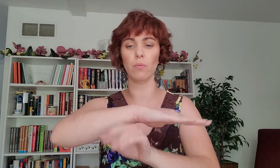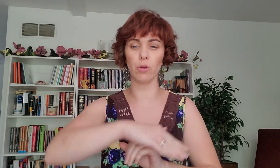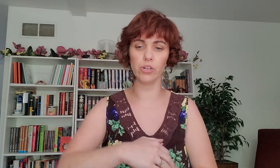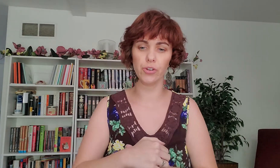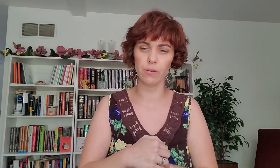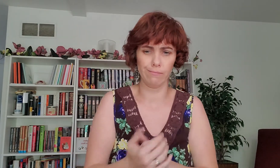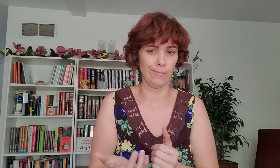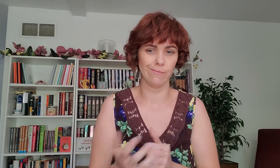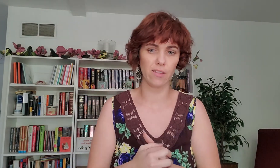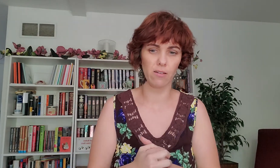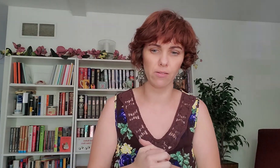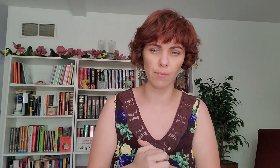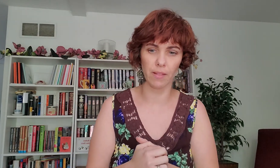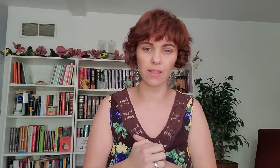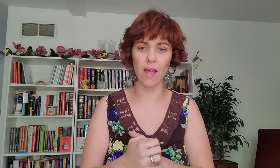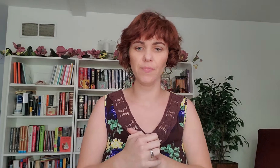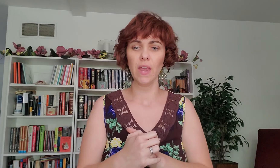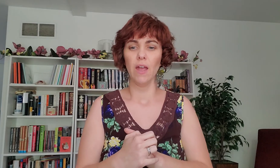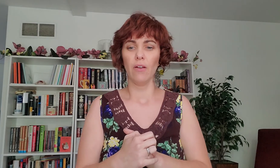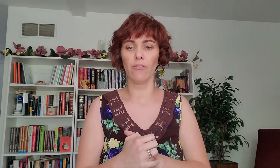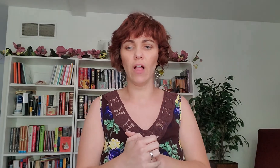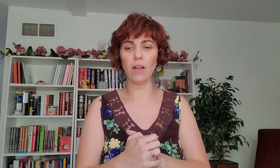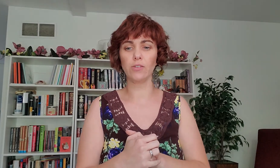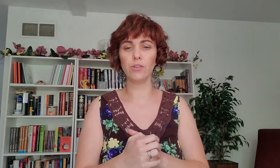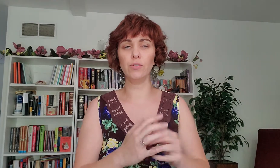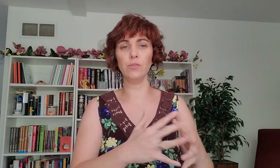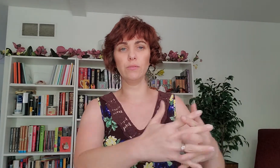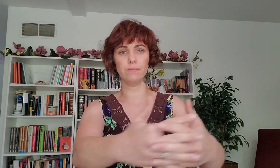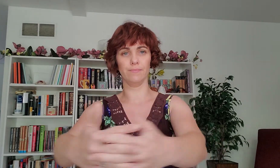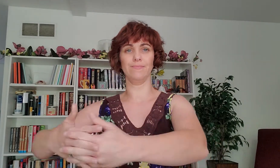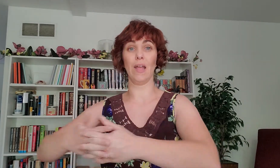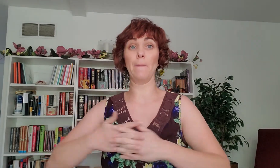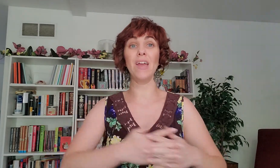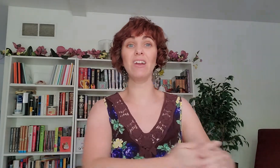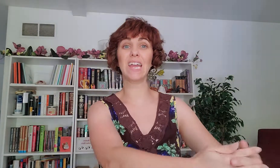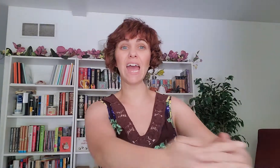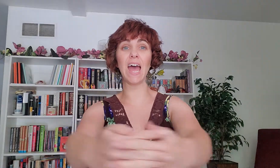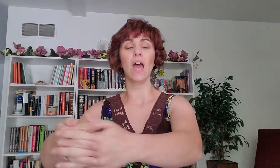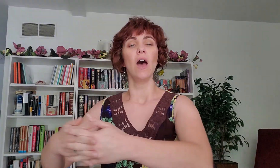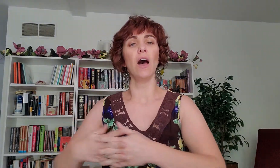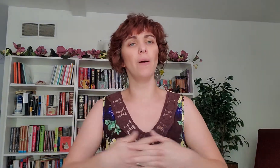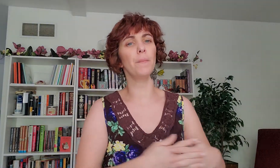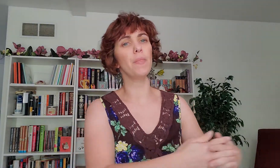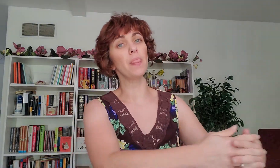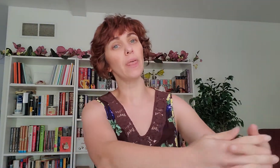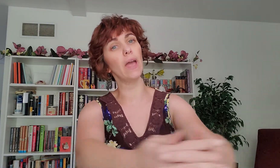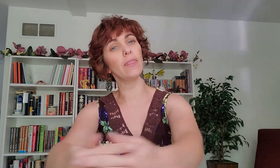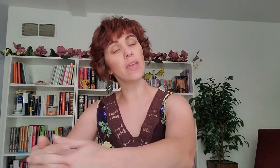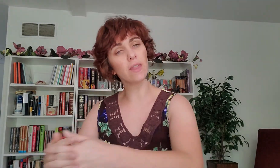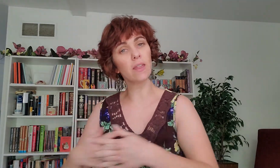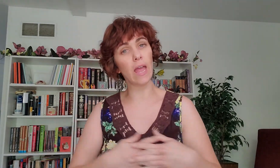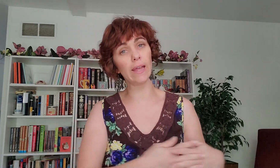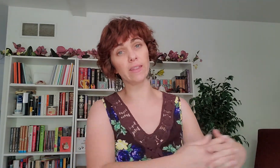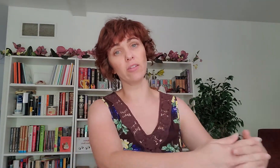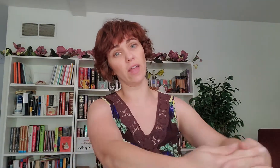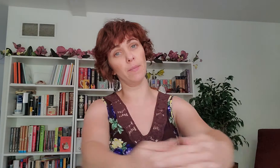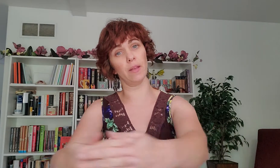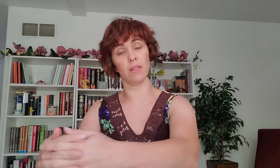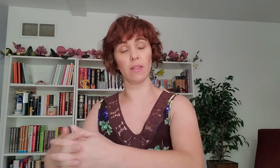bridge, something like that. Flock to America. But this is an ASL sign because it's like a